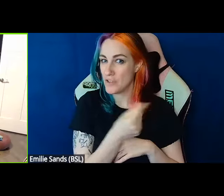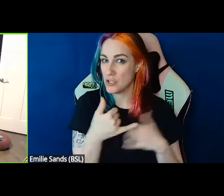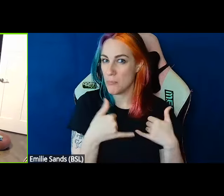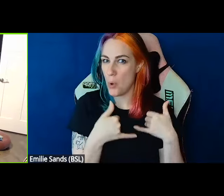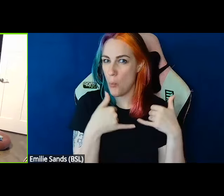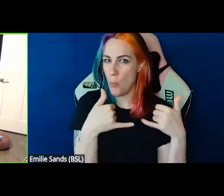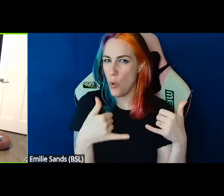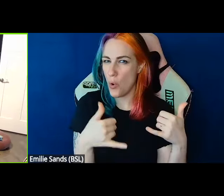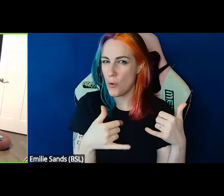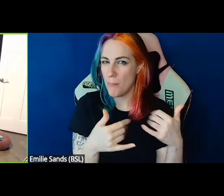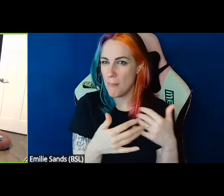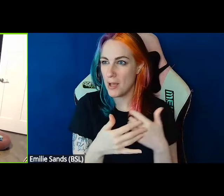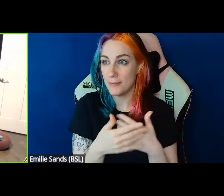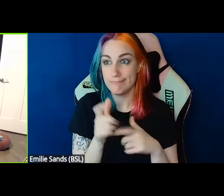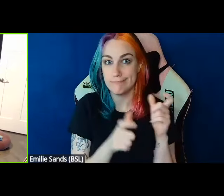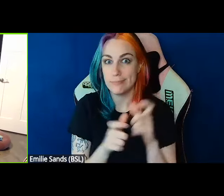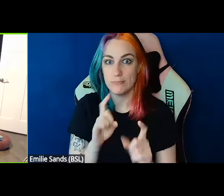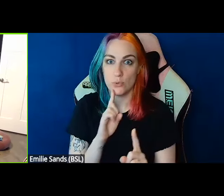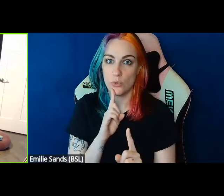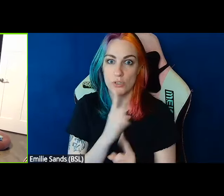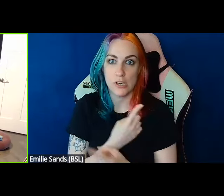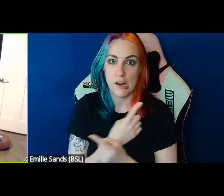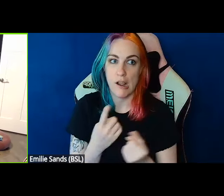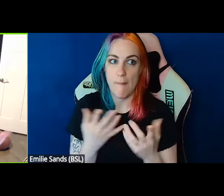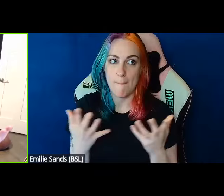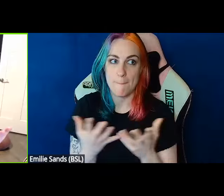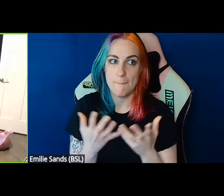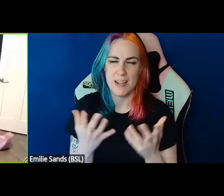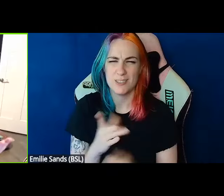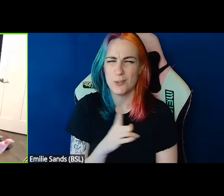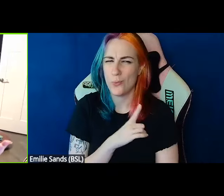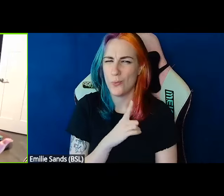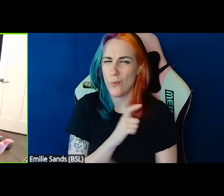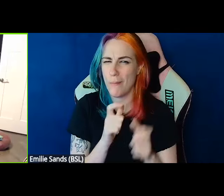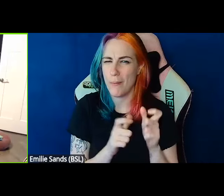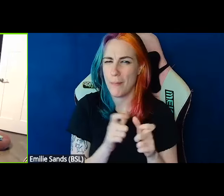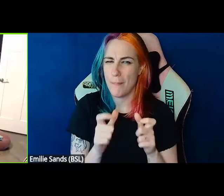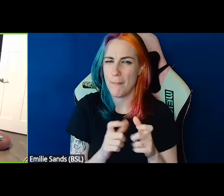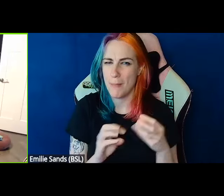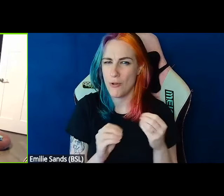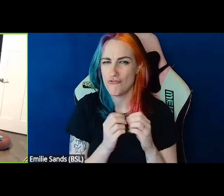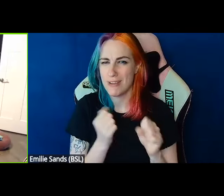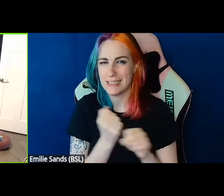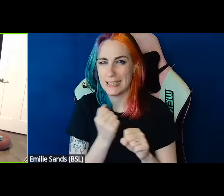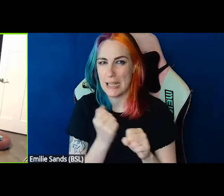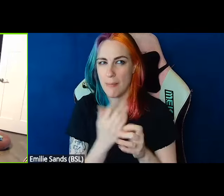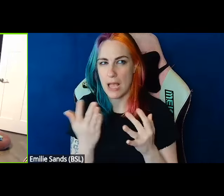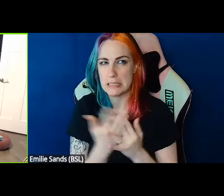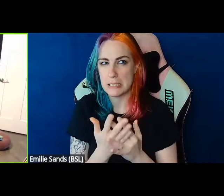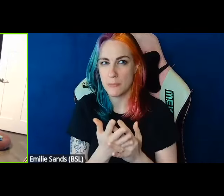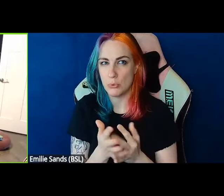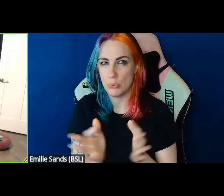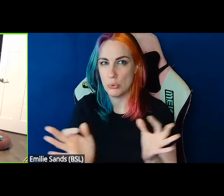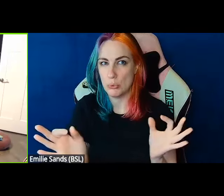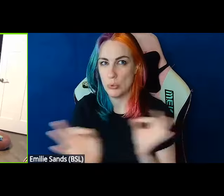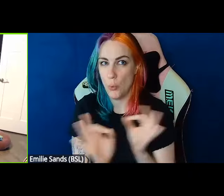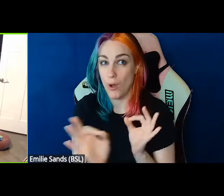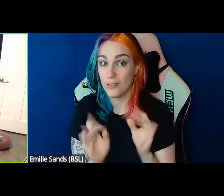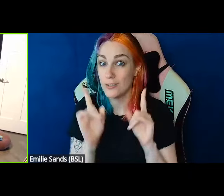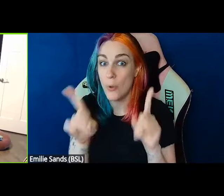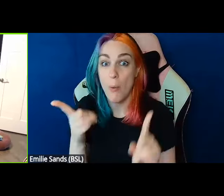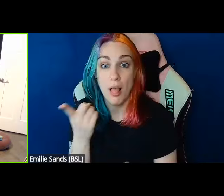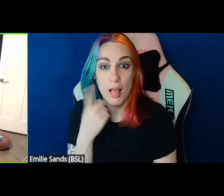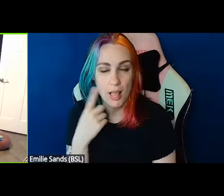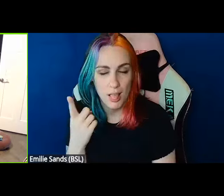play. Why would anyone make a game that was accessible to no one? Well, that's what we're going to find out